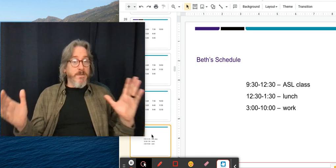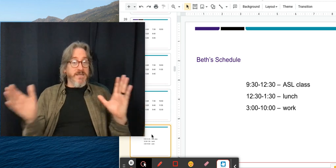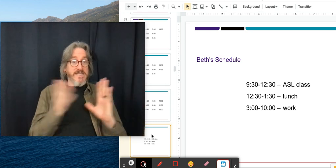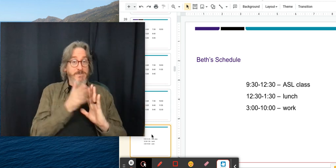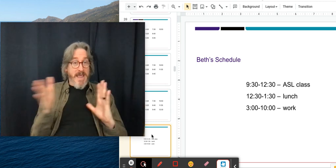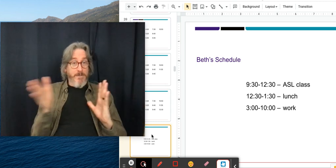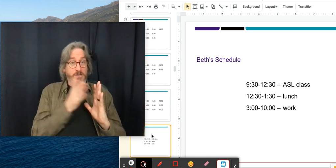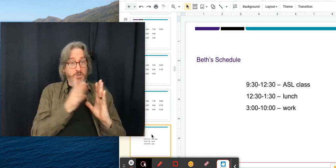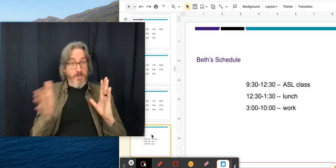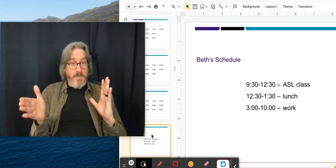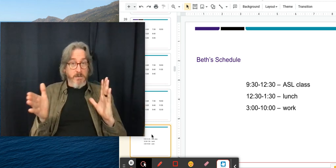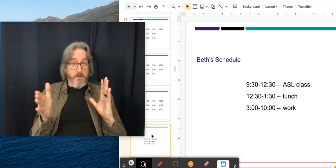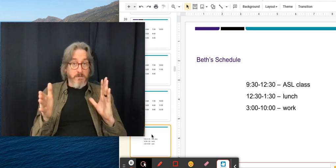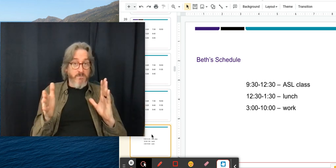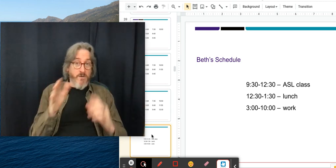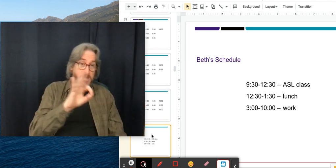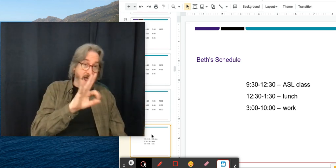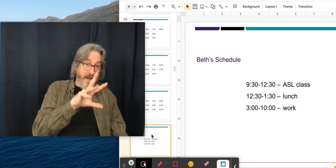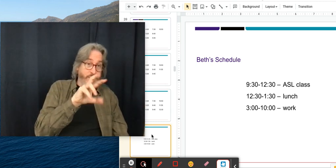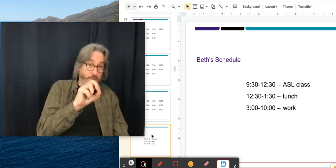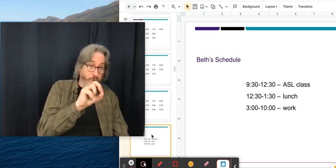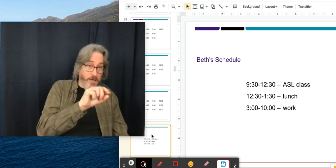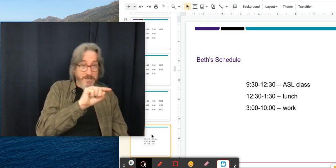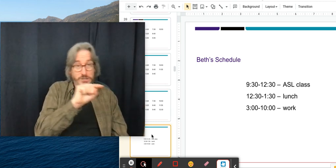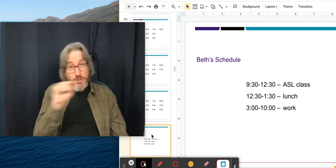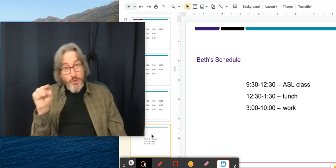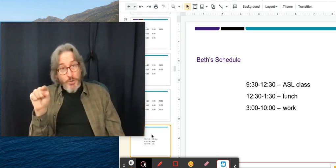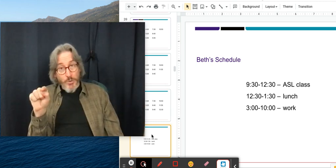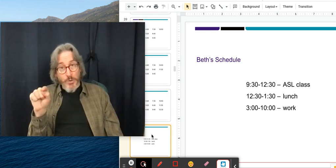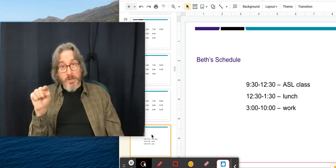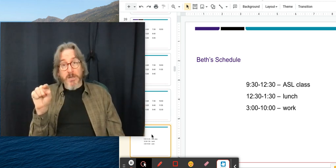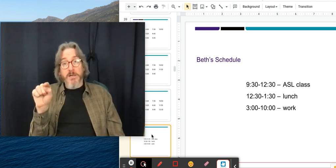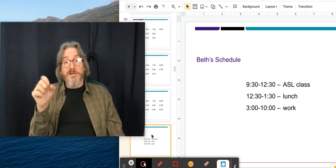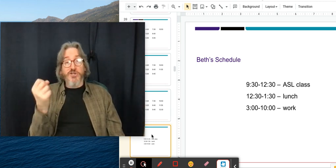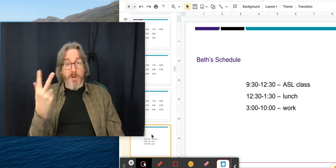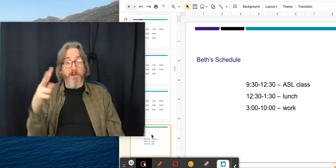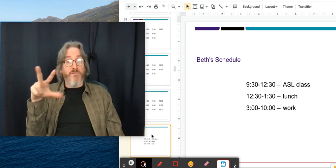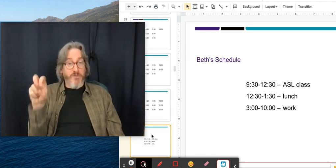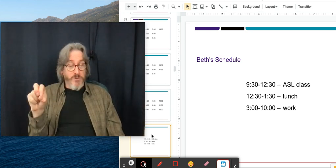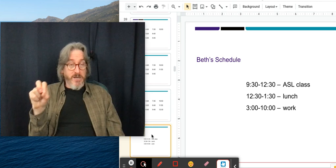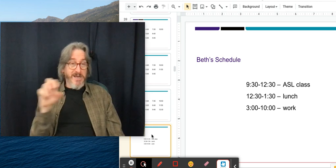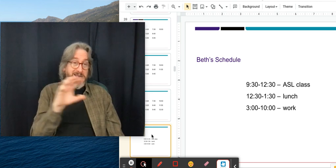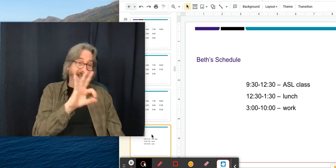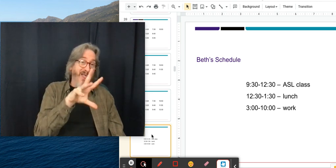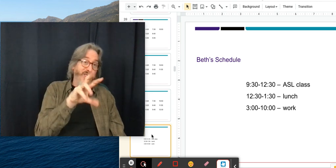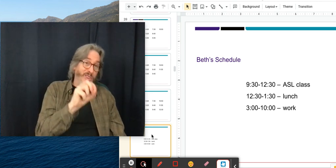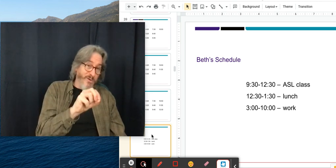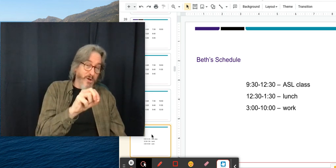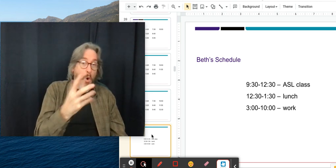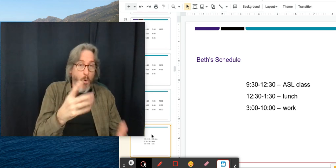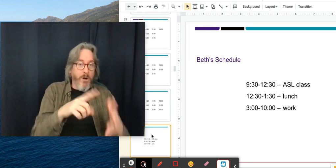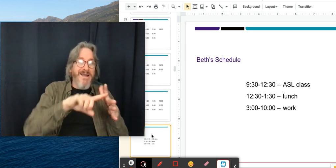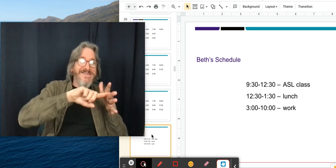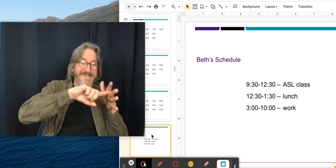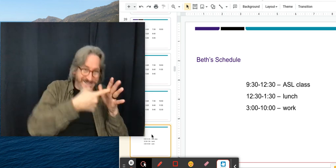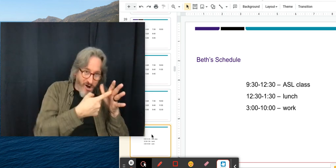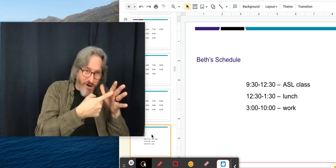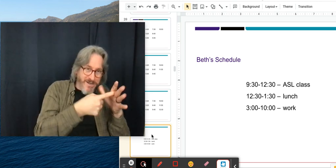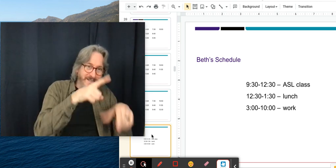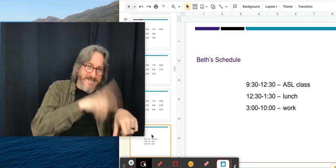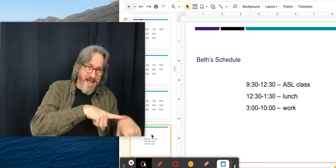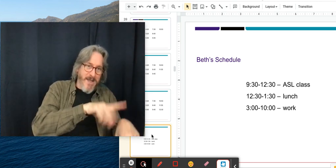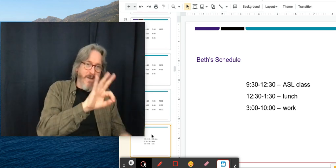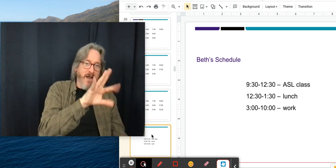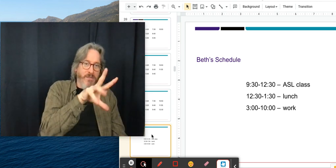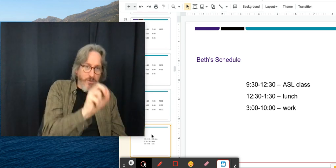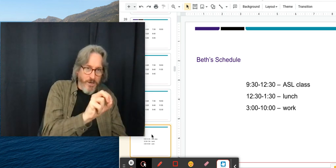we're talking about the span between from 9:30 to 12:30, or